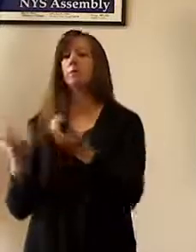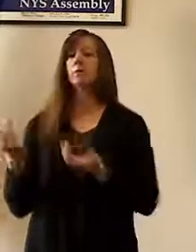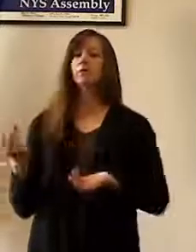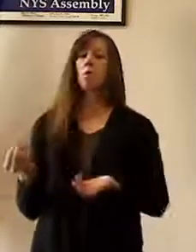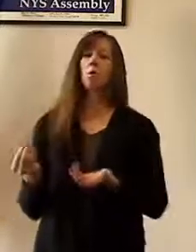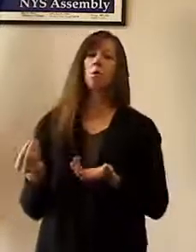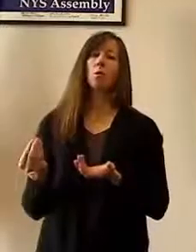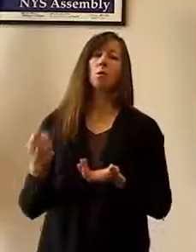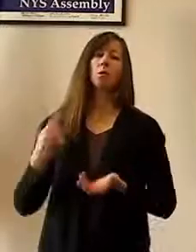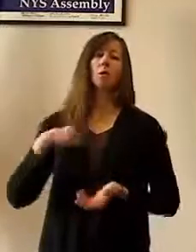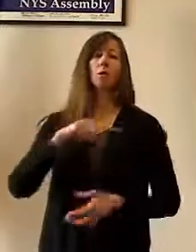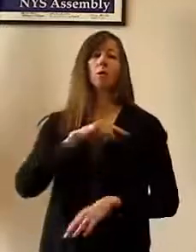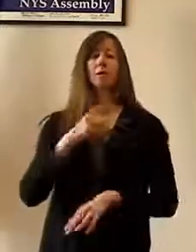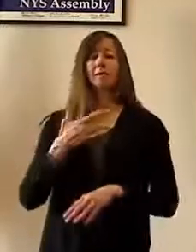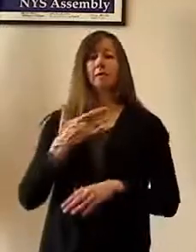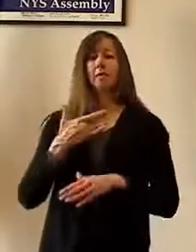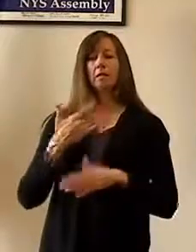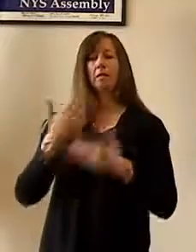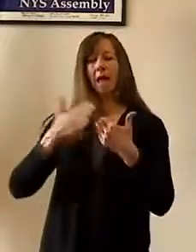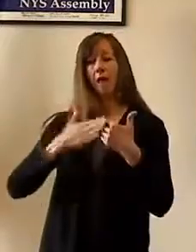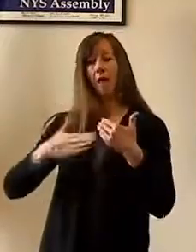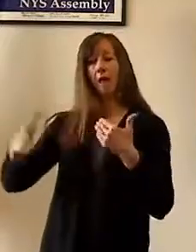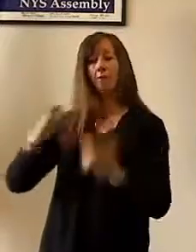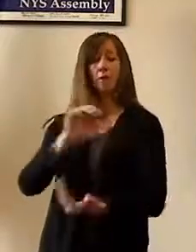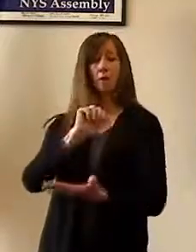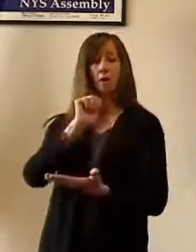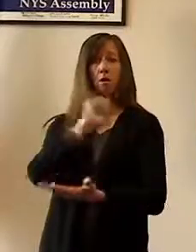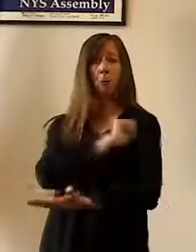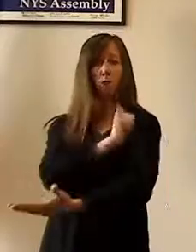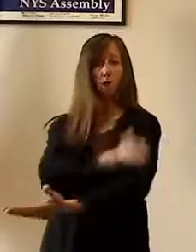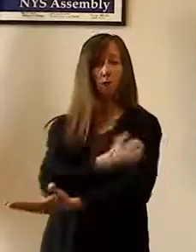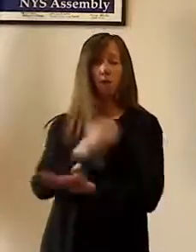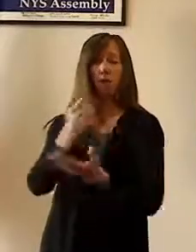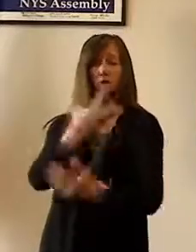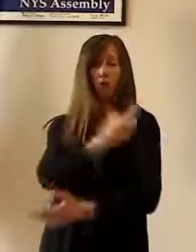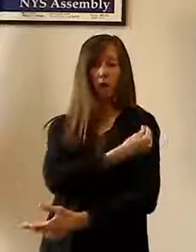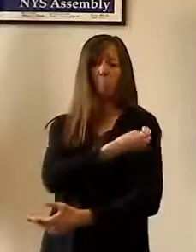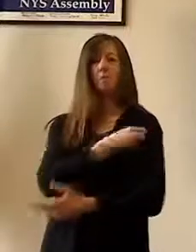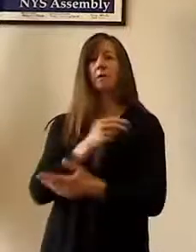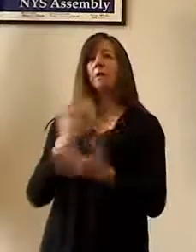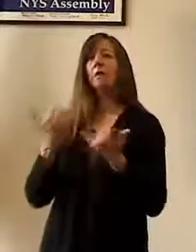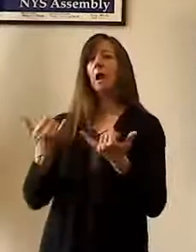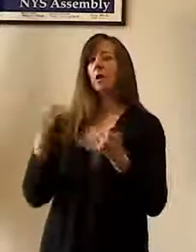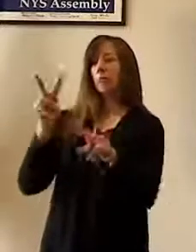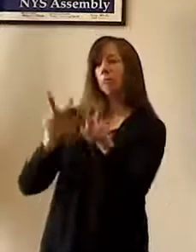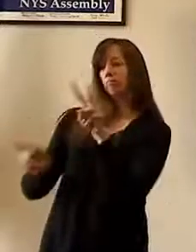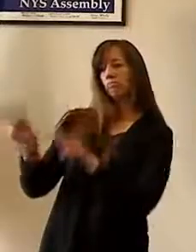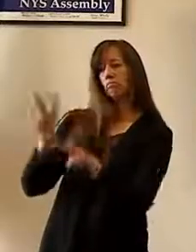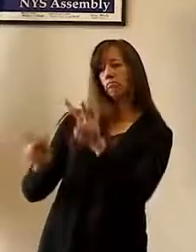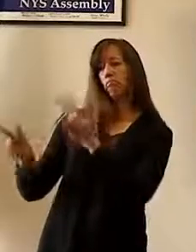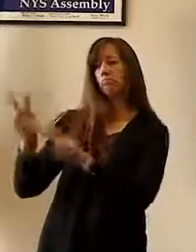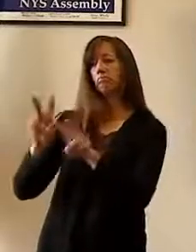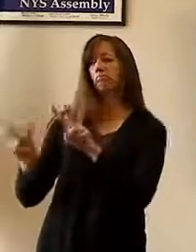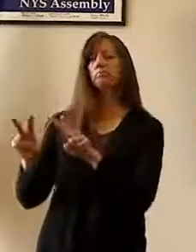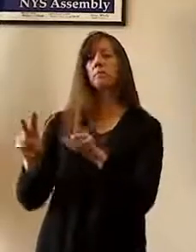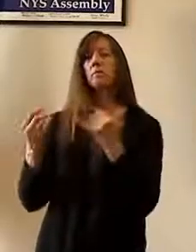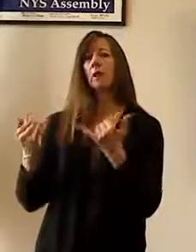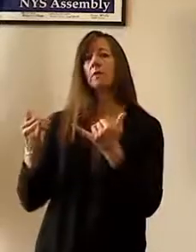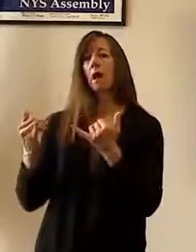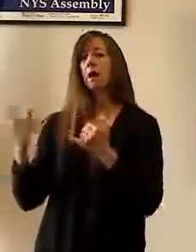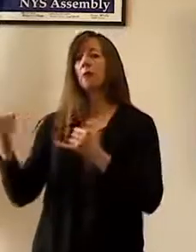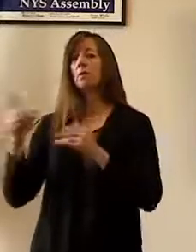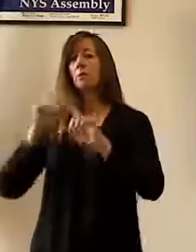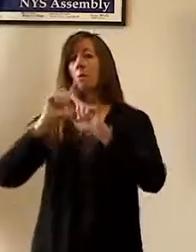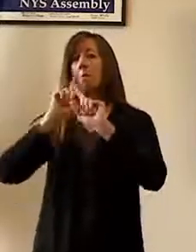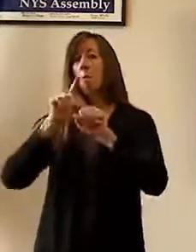post-authorization monitoring, that's usually through VAERS or through direct reports to Janssen